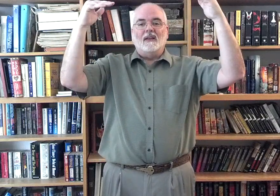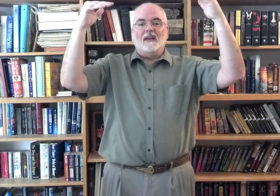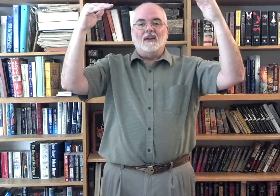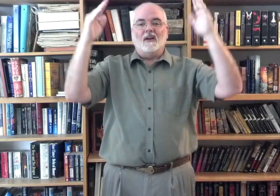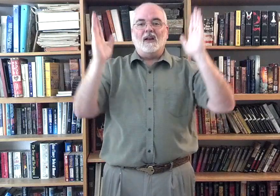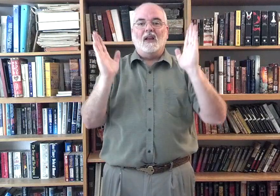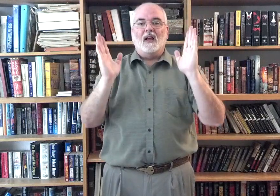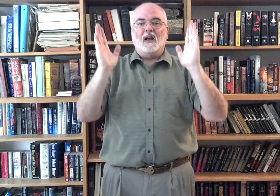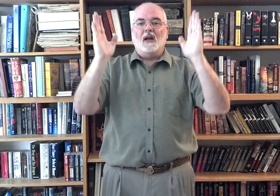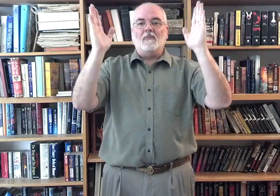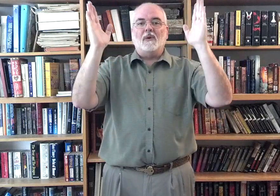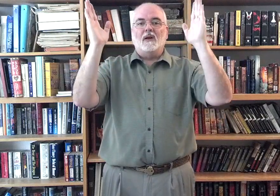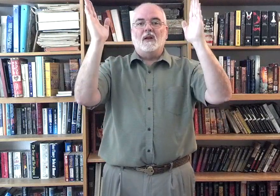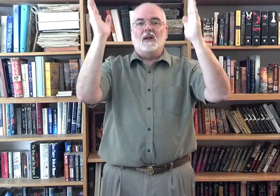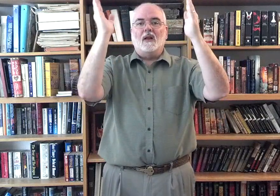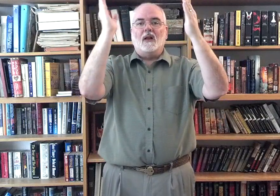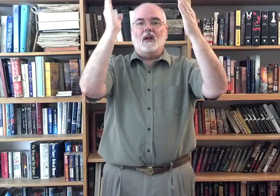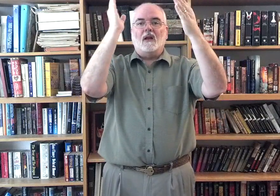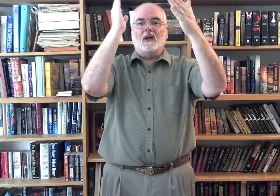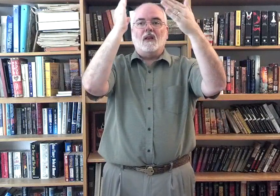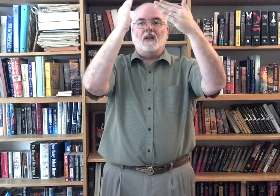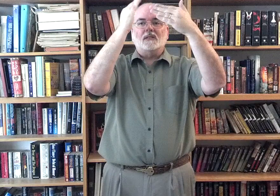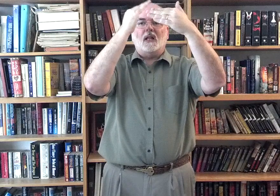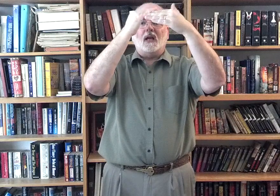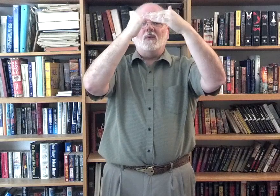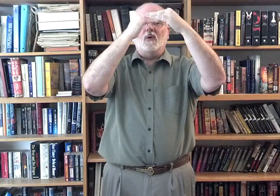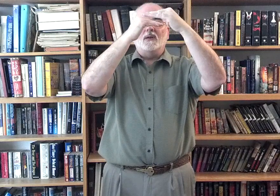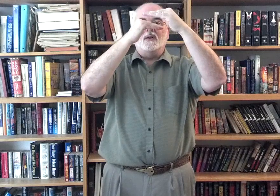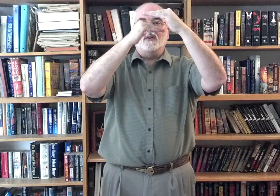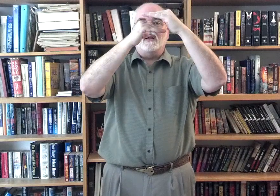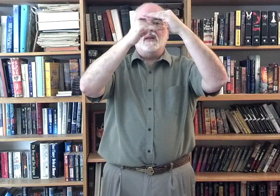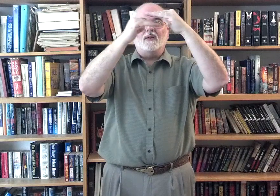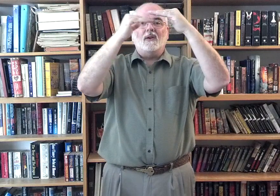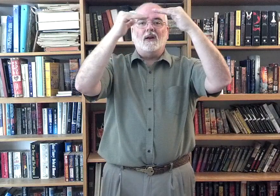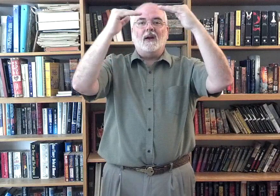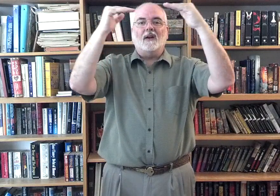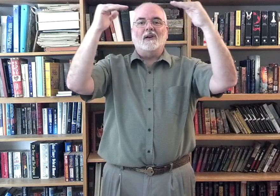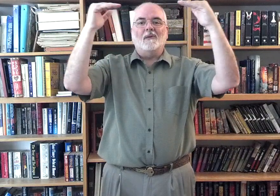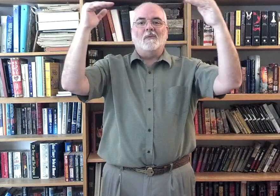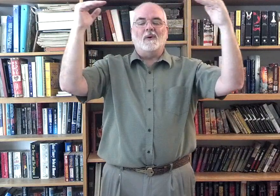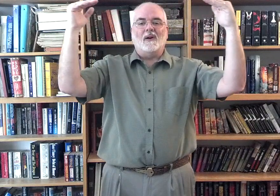All right. Up. Slide one under the other and come apart.